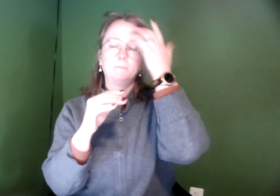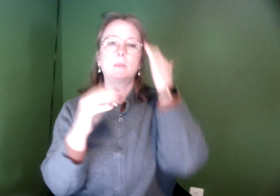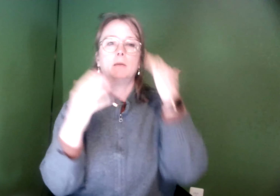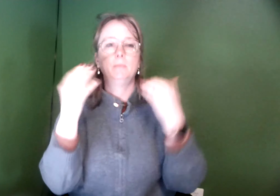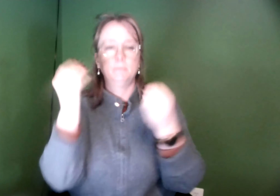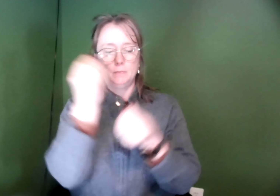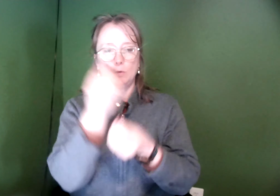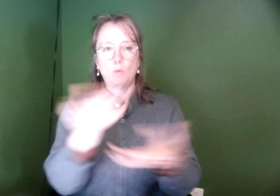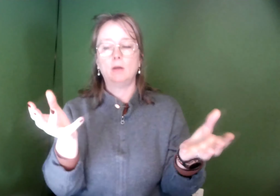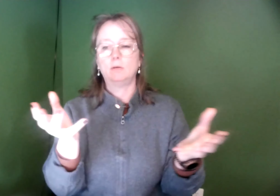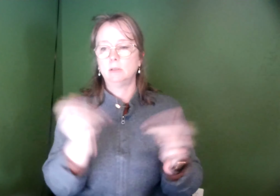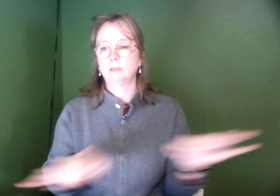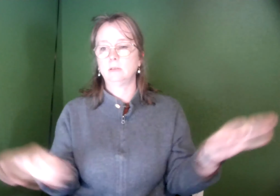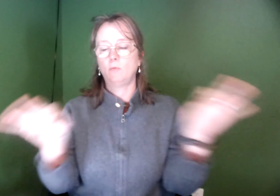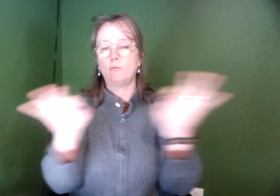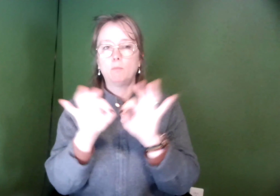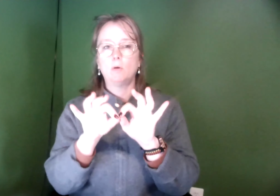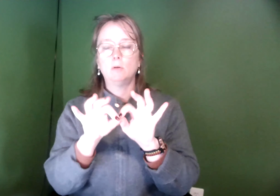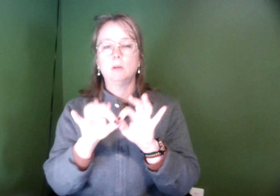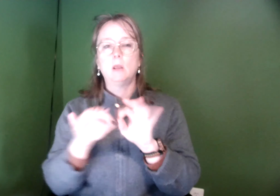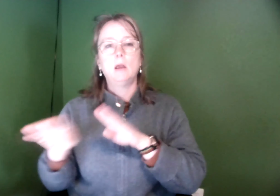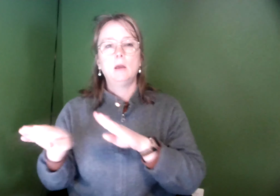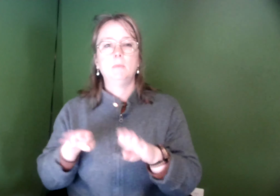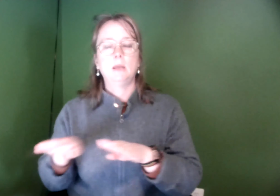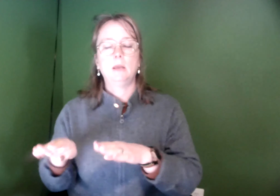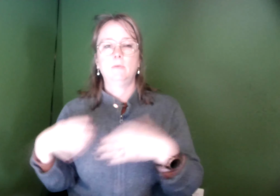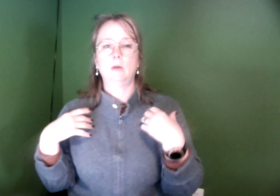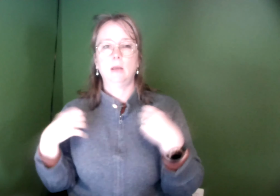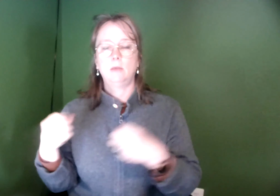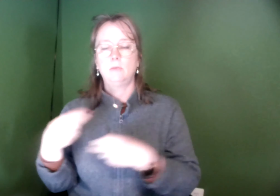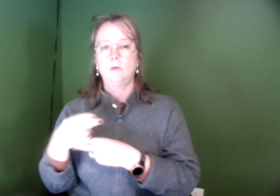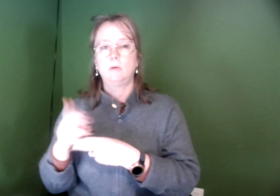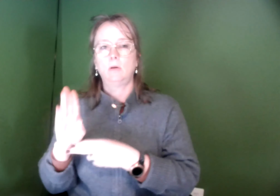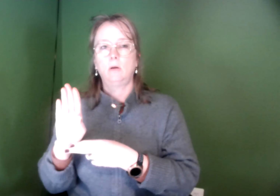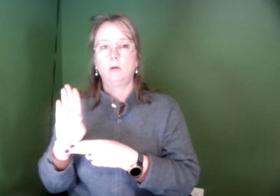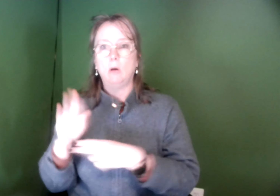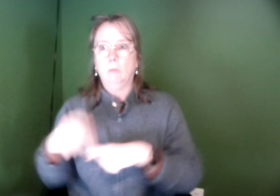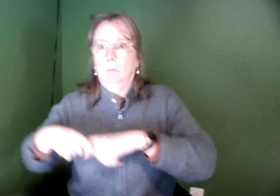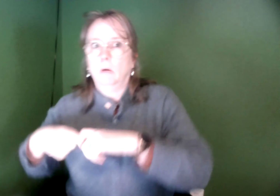like the behavioral health hub, I love that, Robin. Should I stop for a minute?